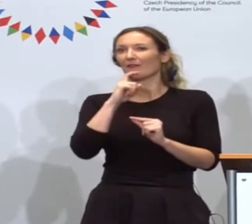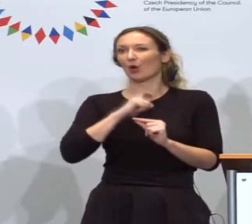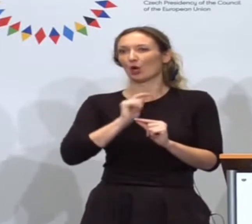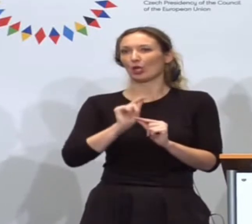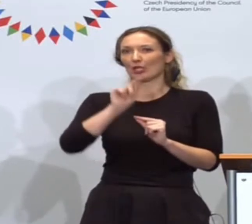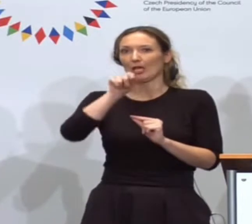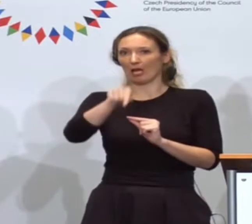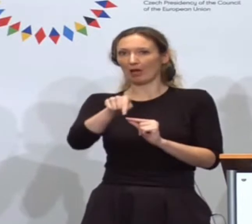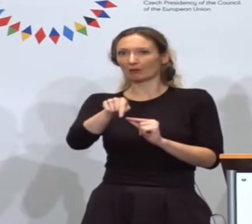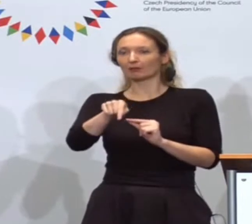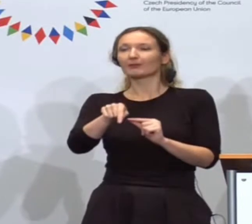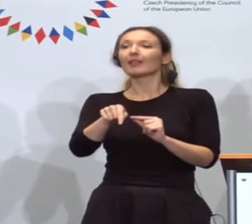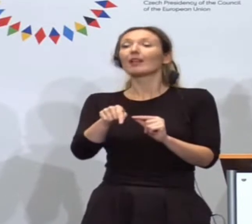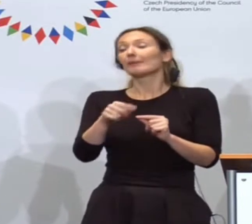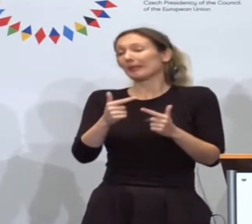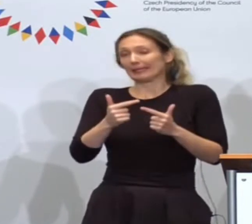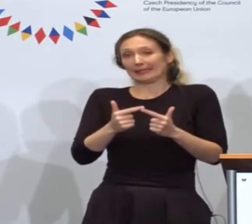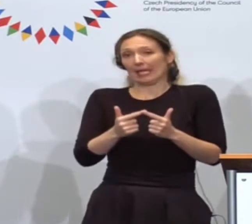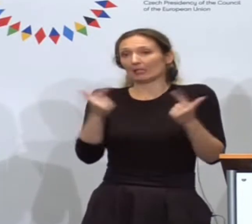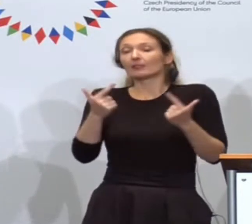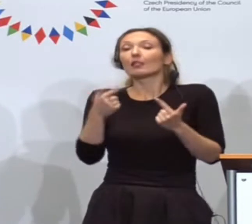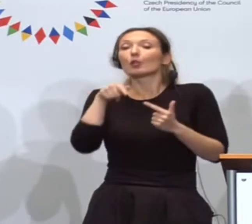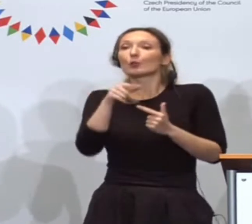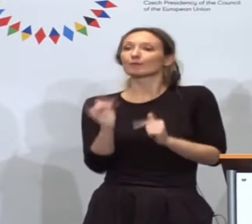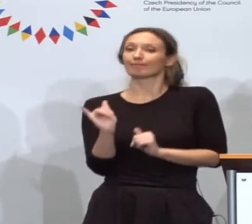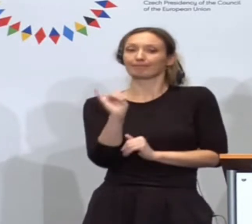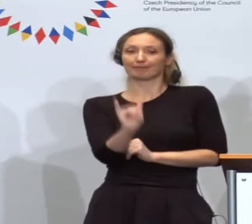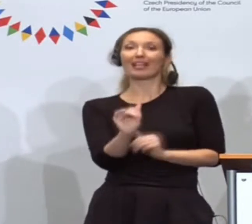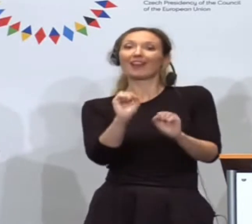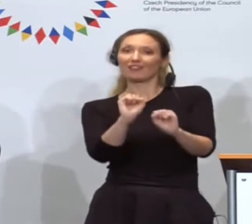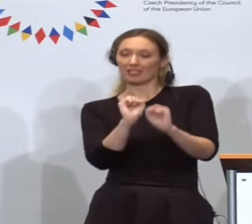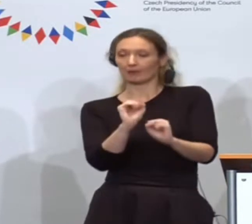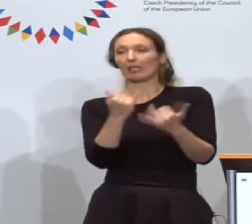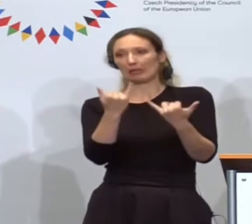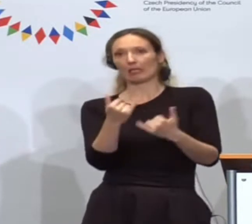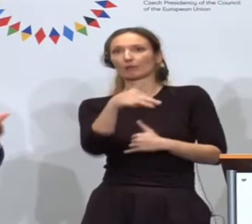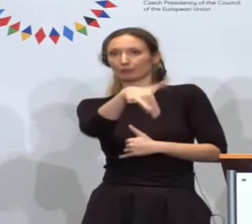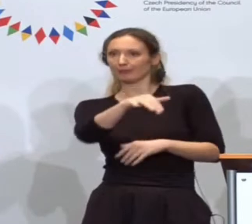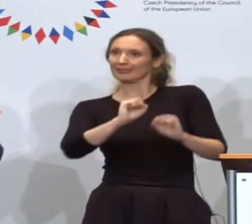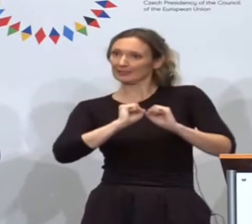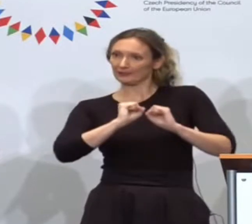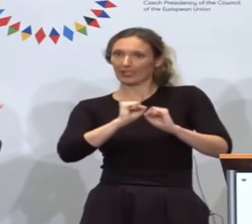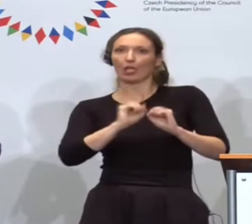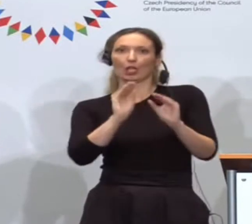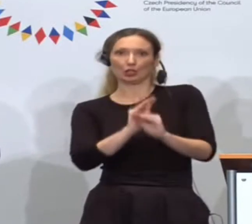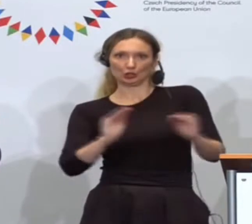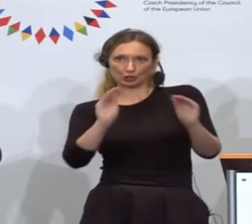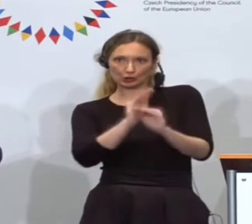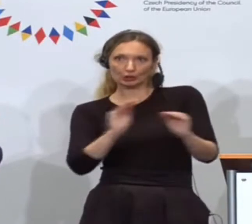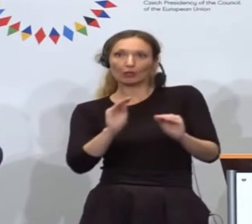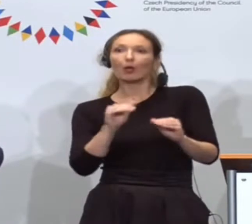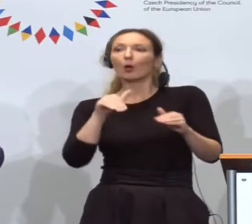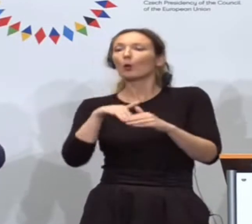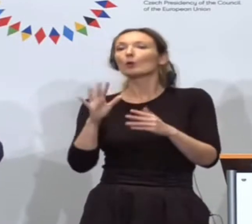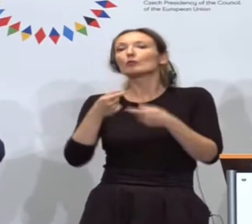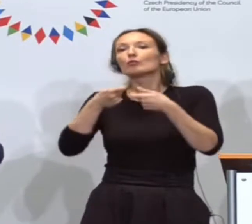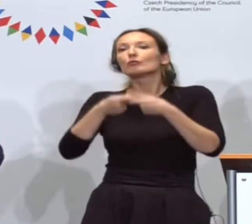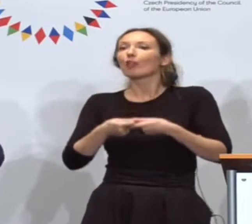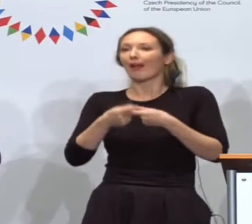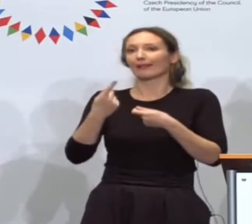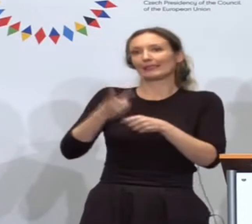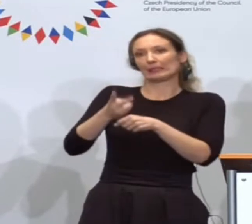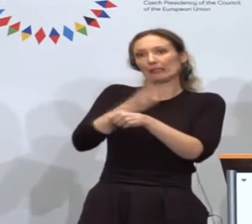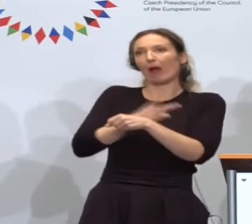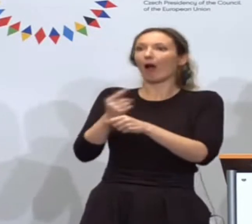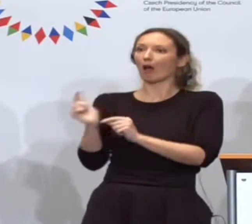training activities that are being done by some member states are well done at the level of member states. For